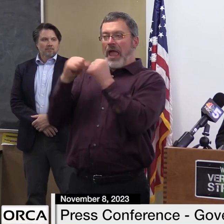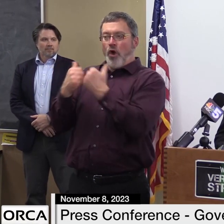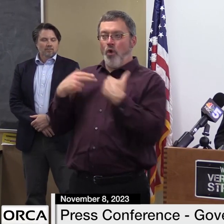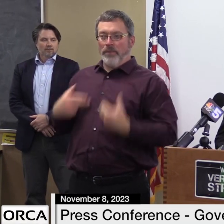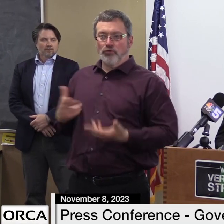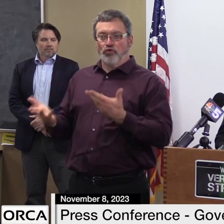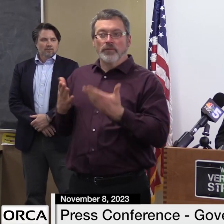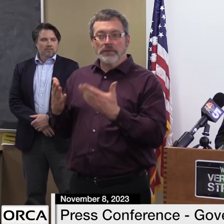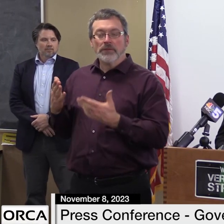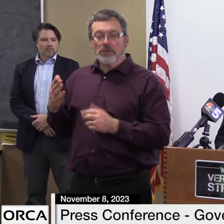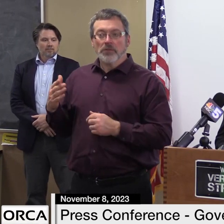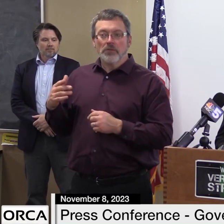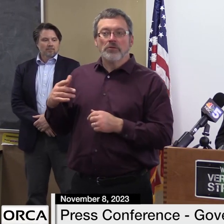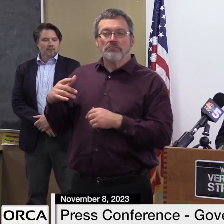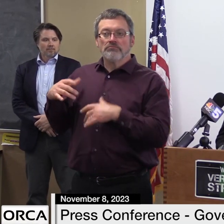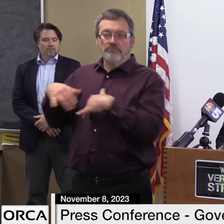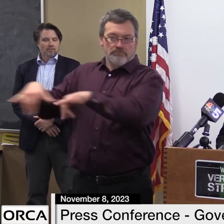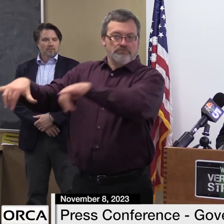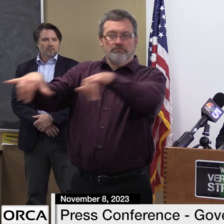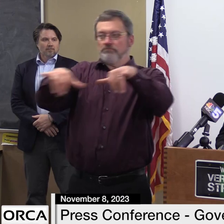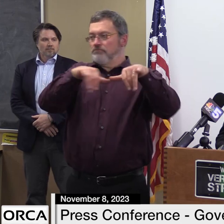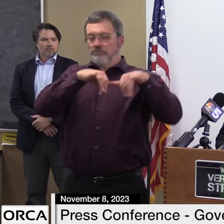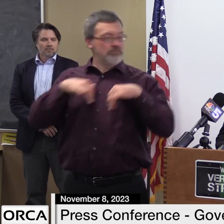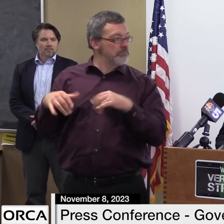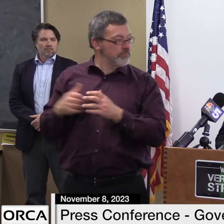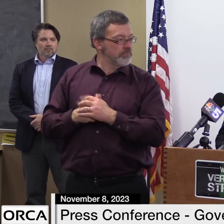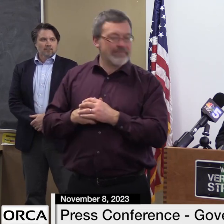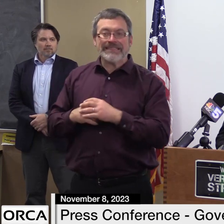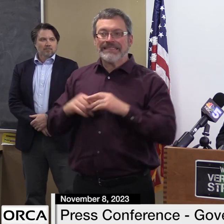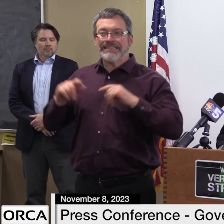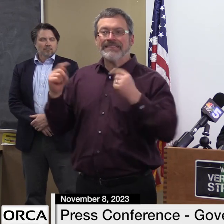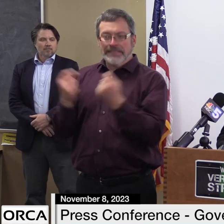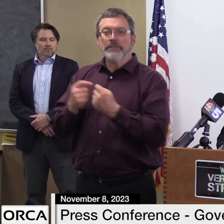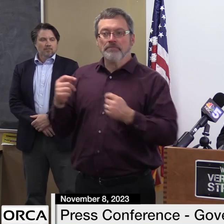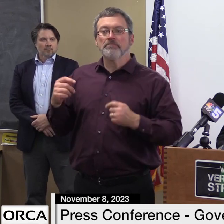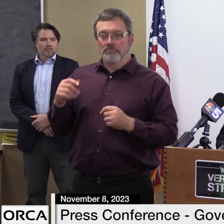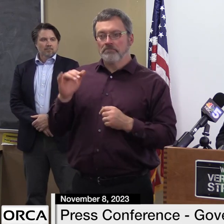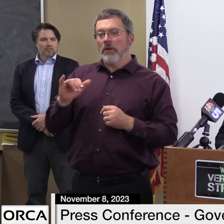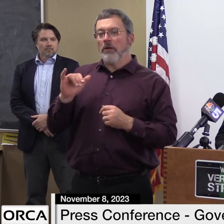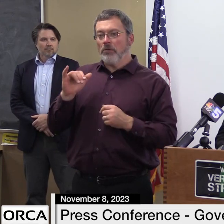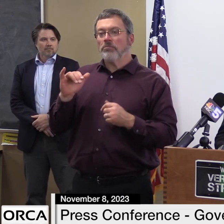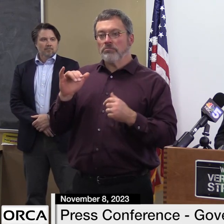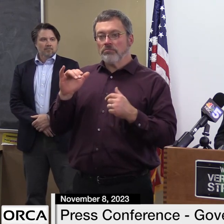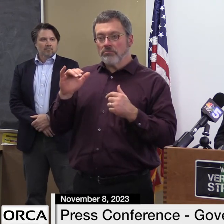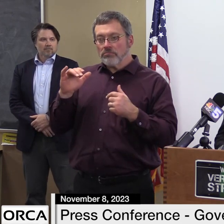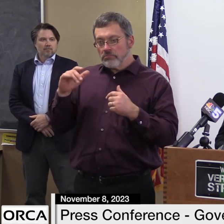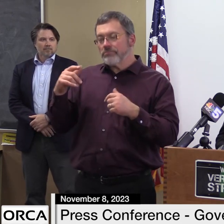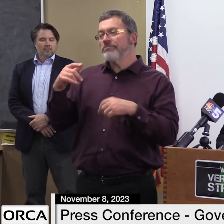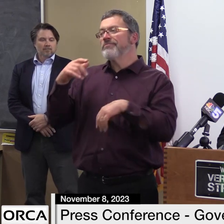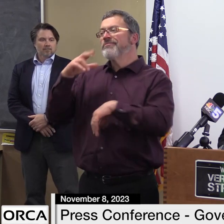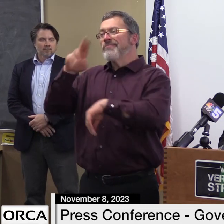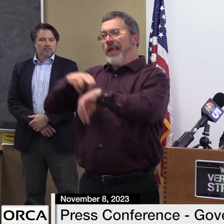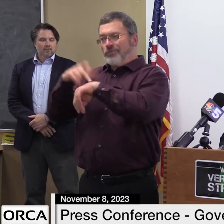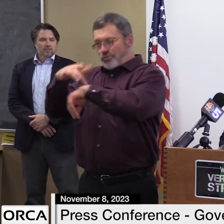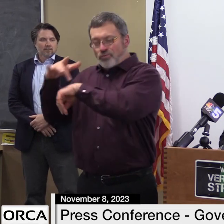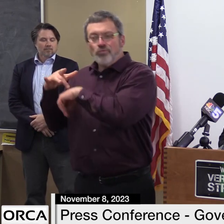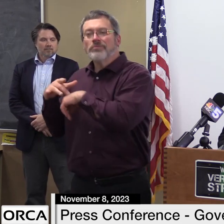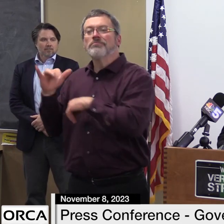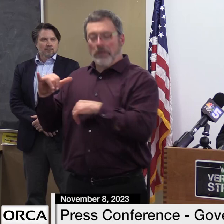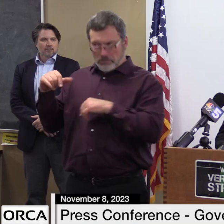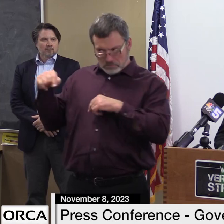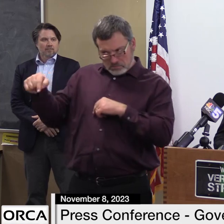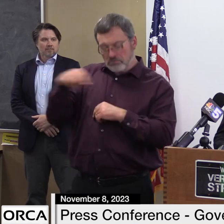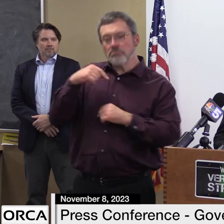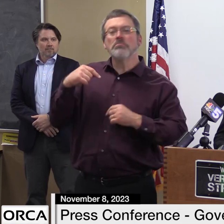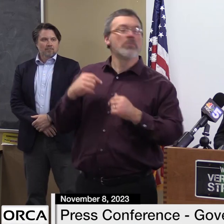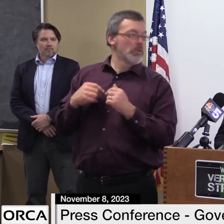team, additionally with members of the Agency of Natural Resources and other partners that are key to this conversation.